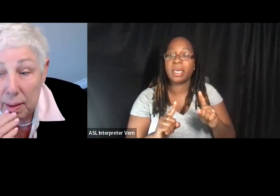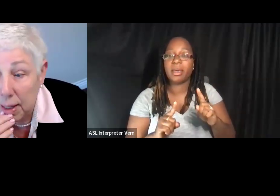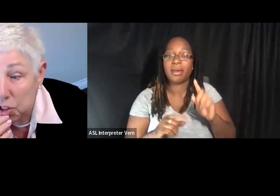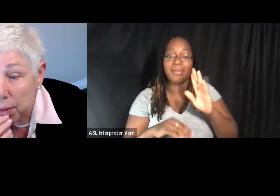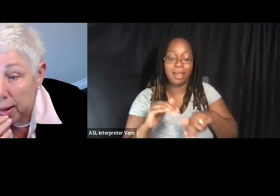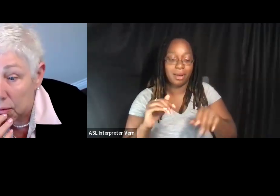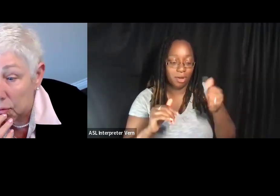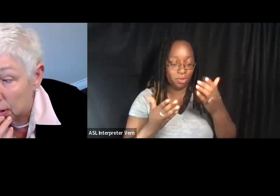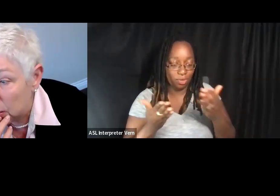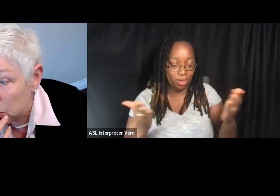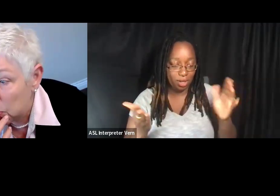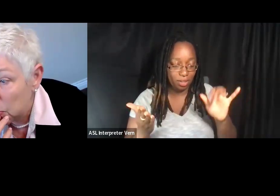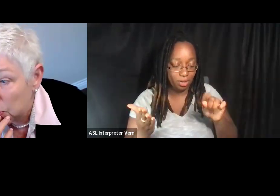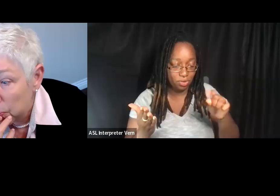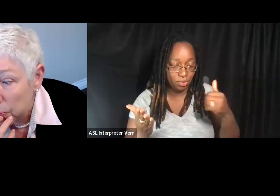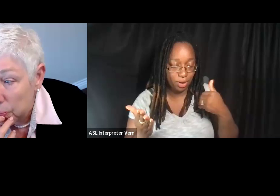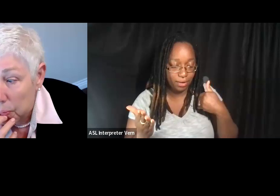thing that you have